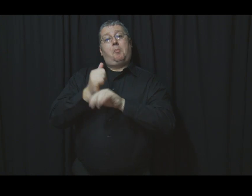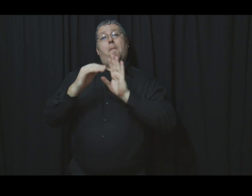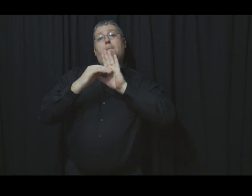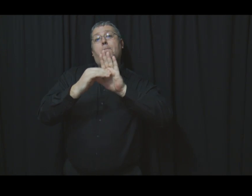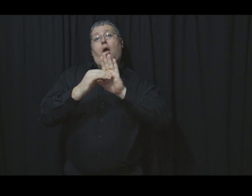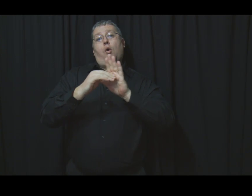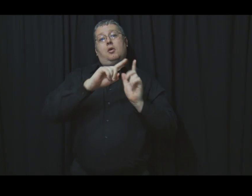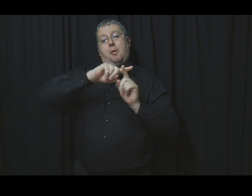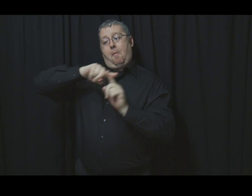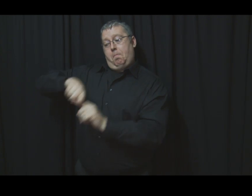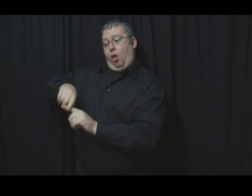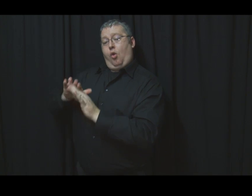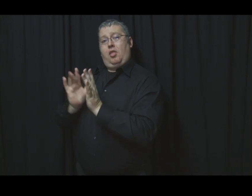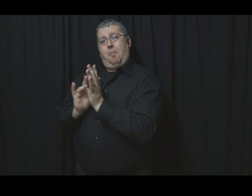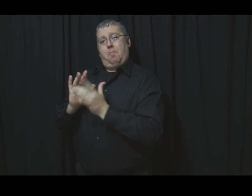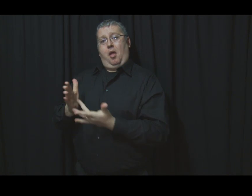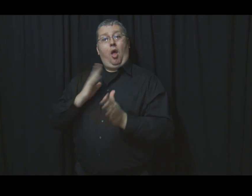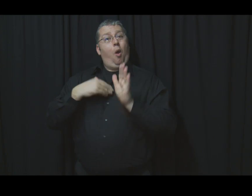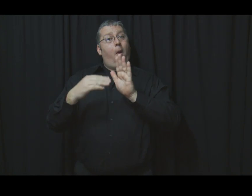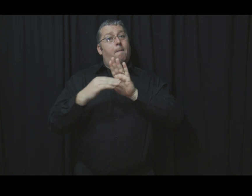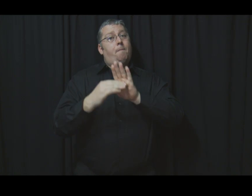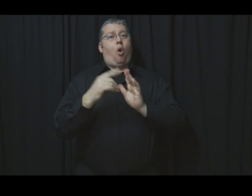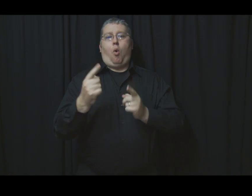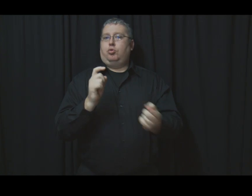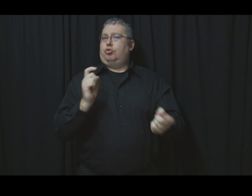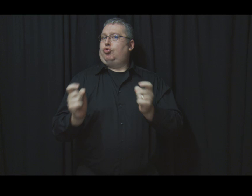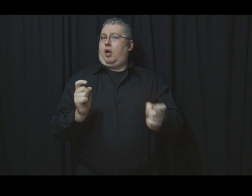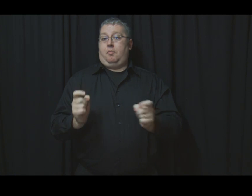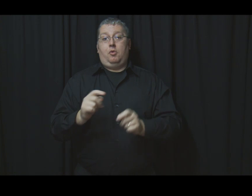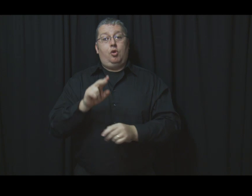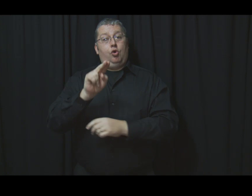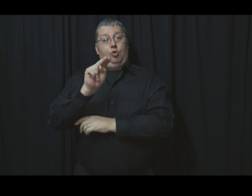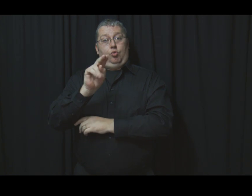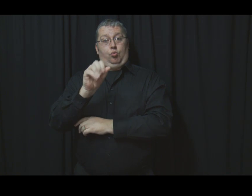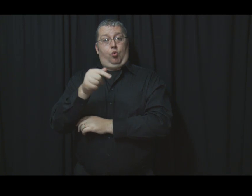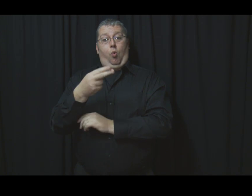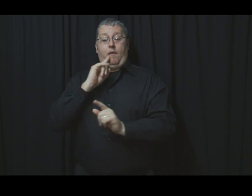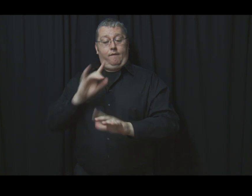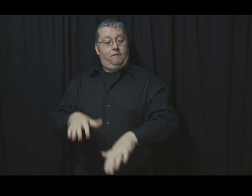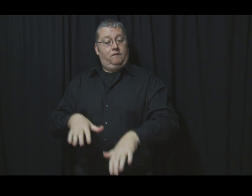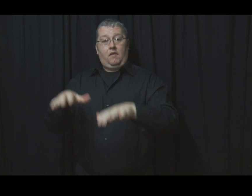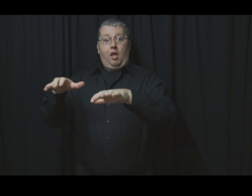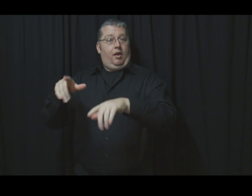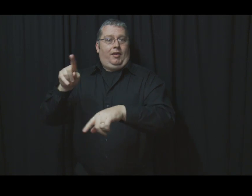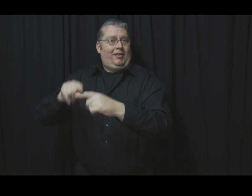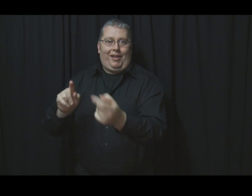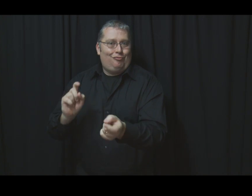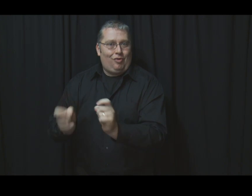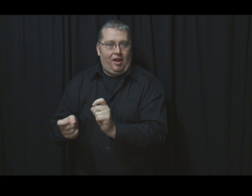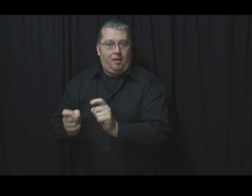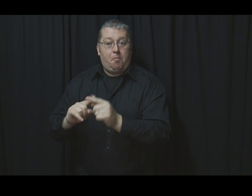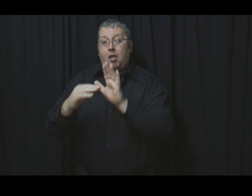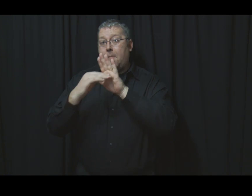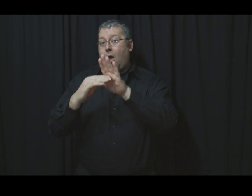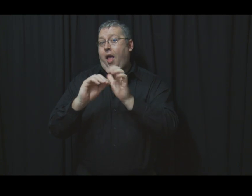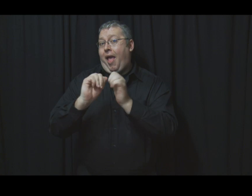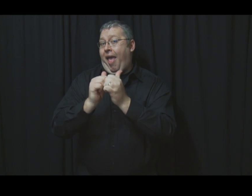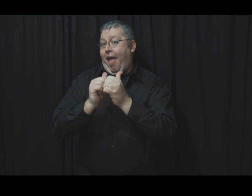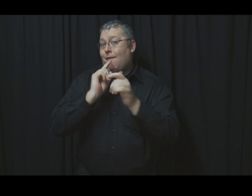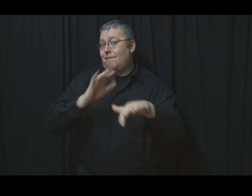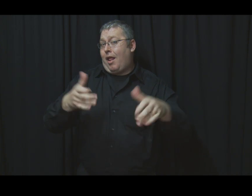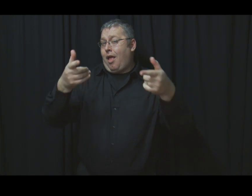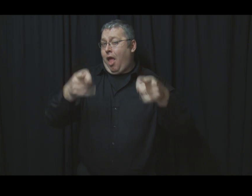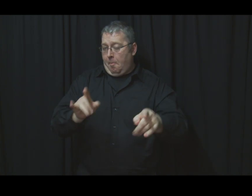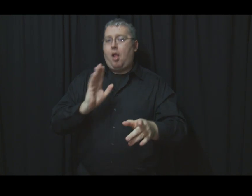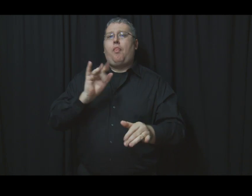Bible, and those models are always subject to change. The fact of Noah's flood is not subject to change. The model of how the flood occurred is subject